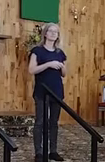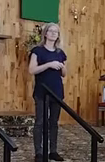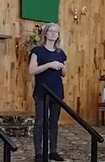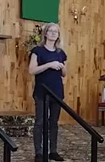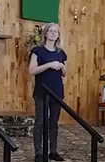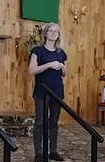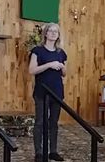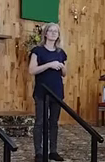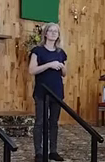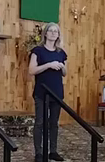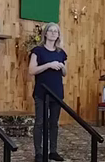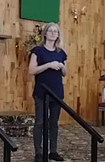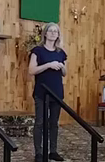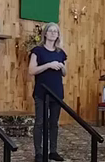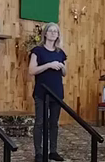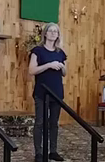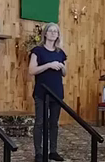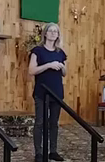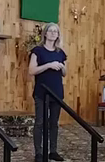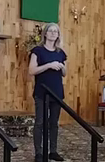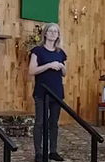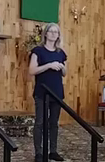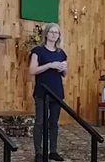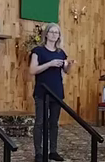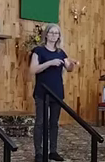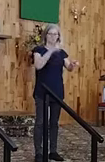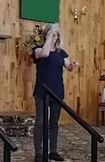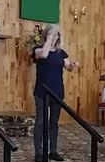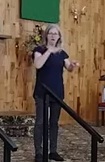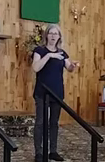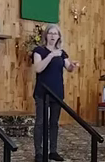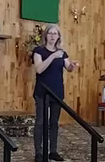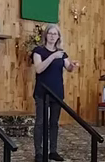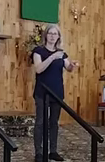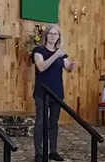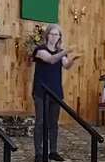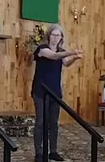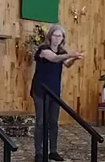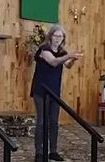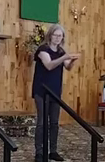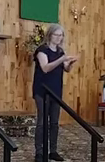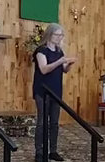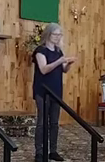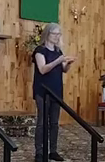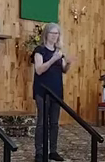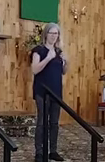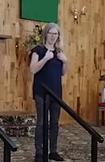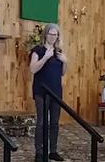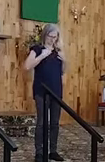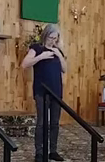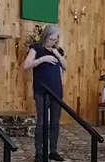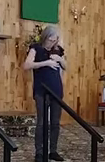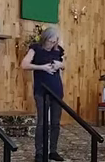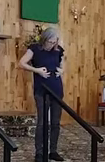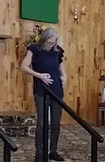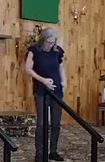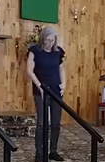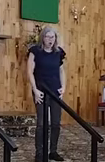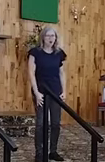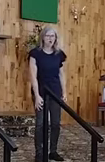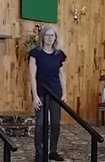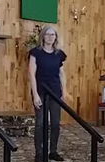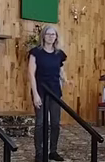this individual man covered in sores, you know, what we'd say